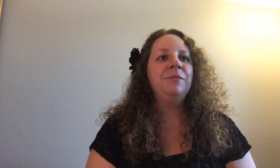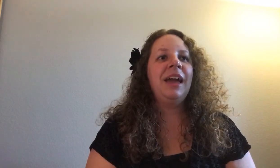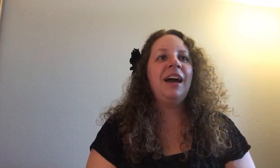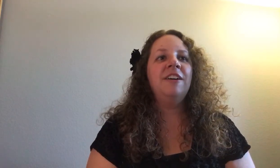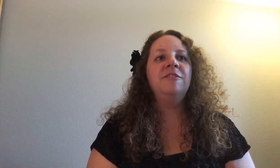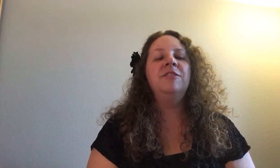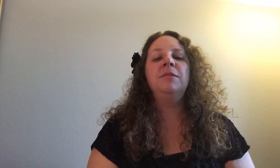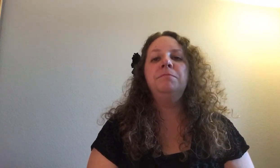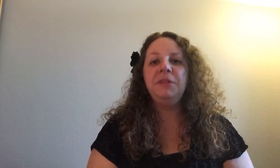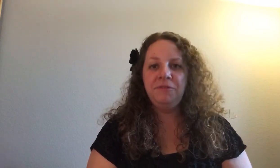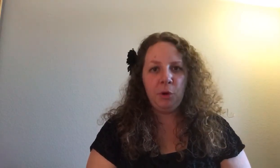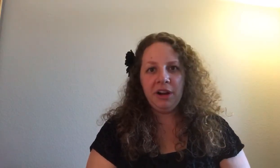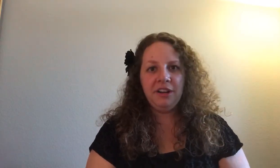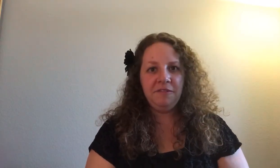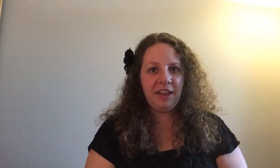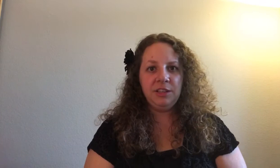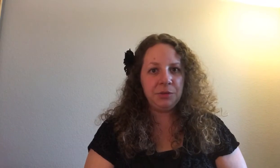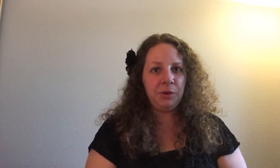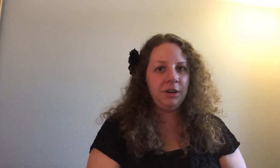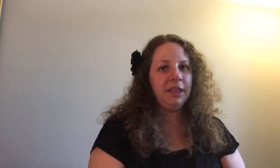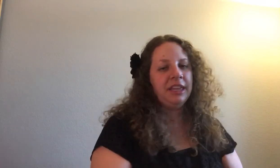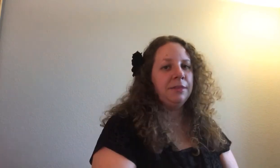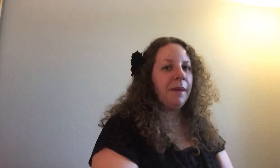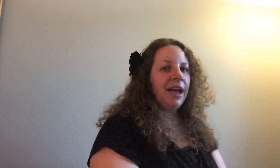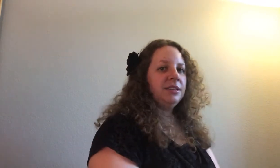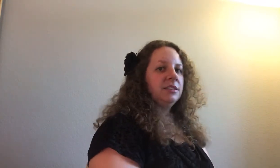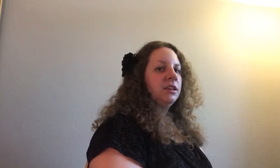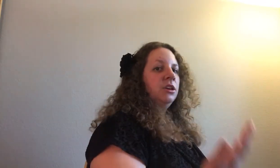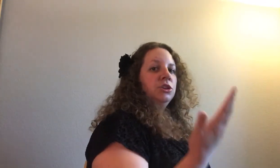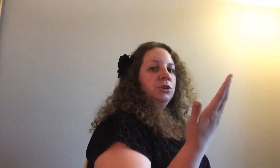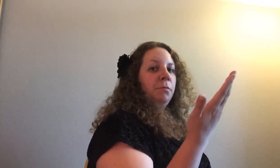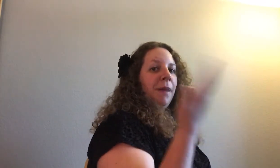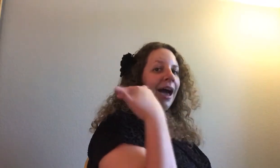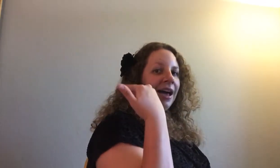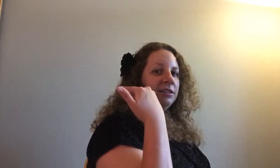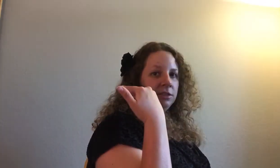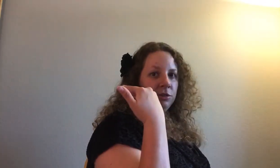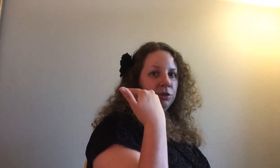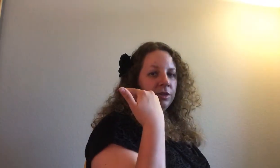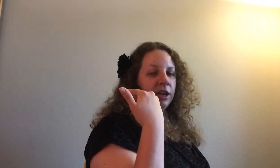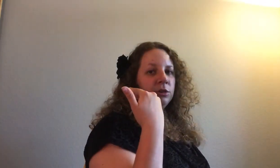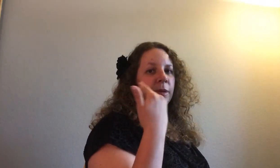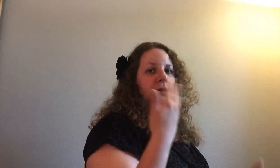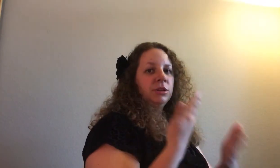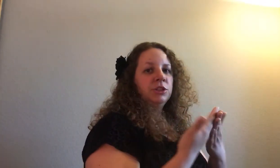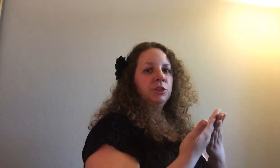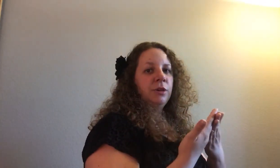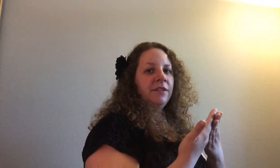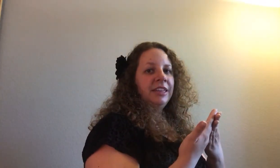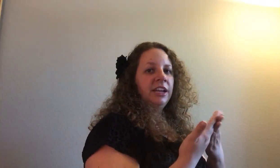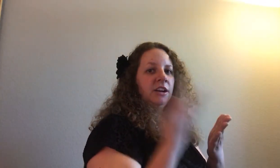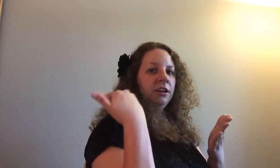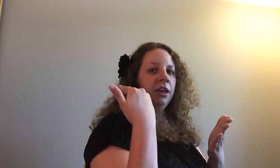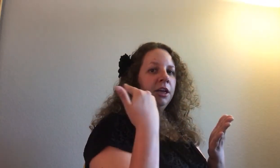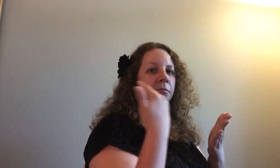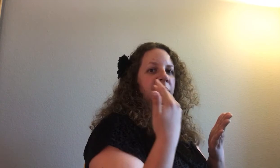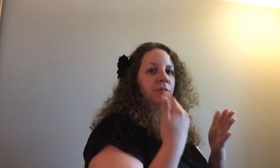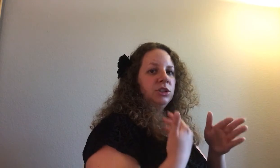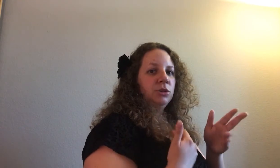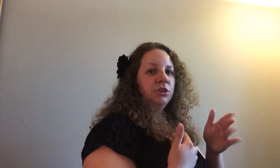we have before an event or like in the past. So past, you know, that goes backwards. So you have here, before. So this